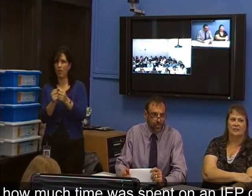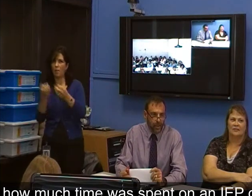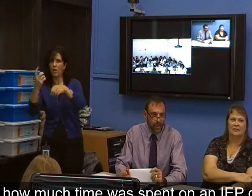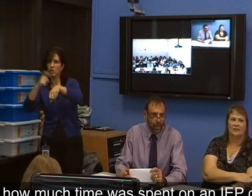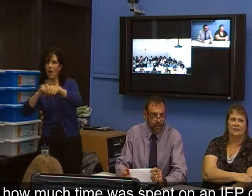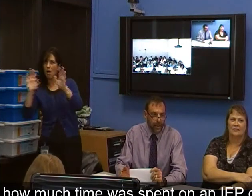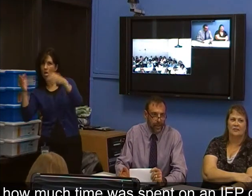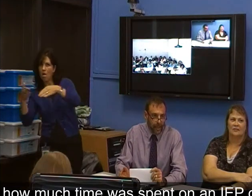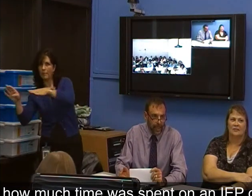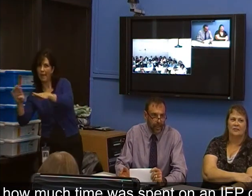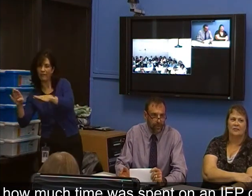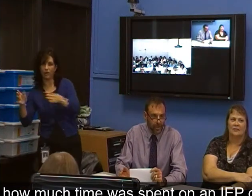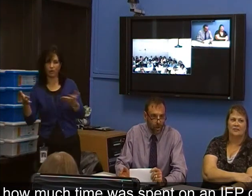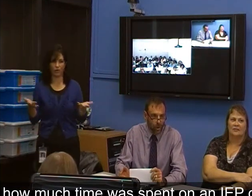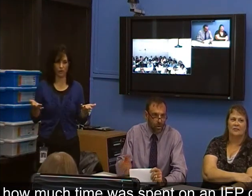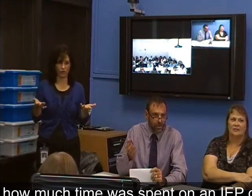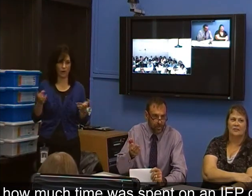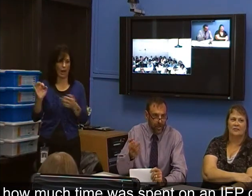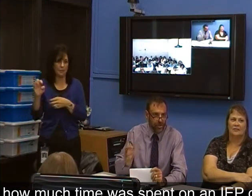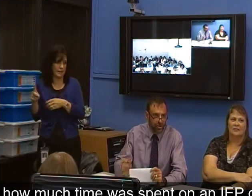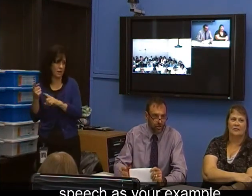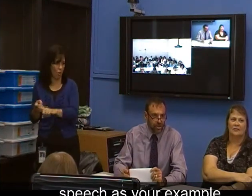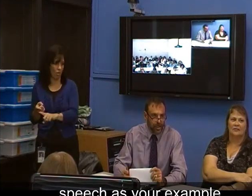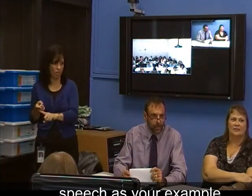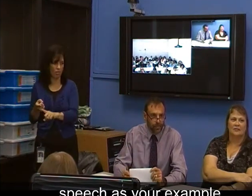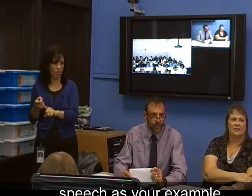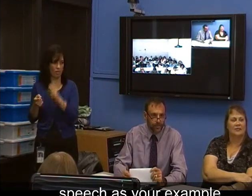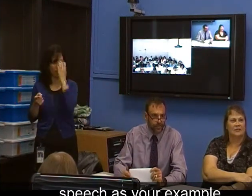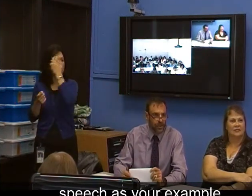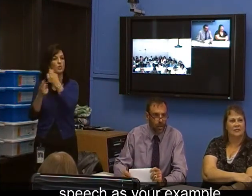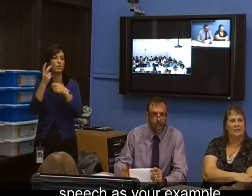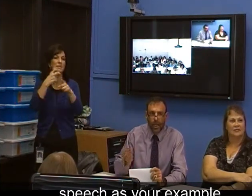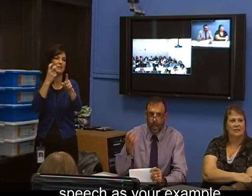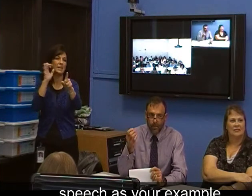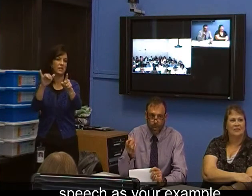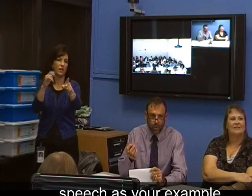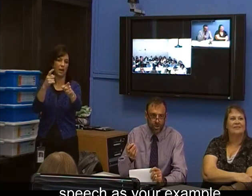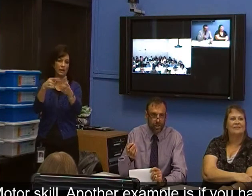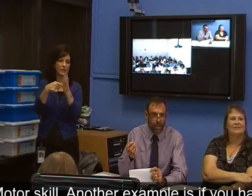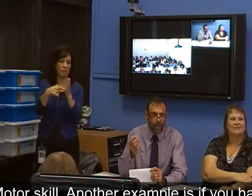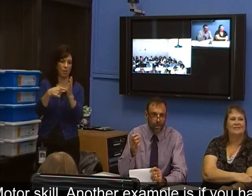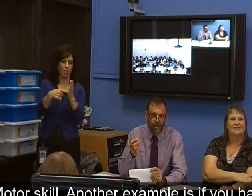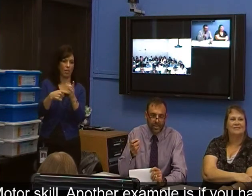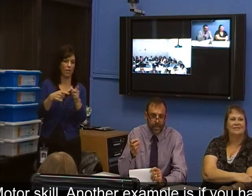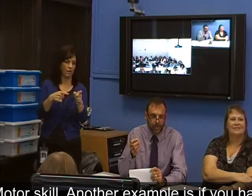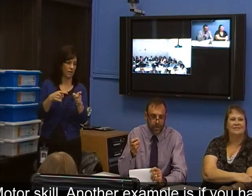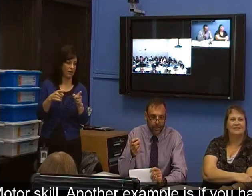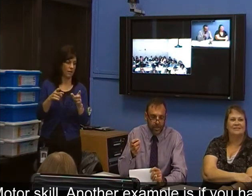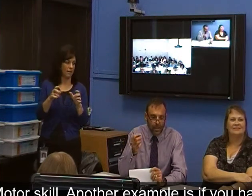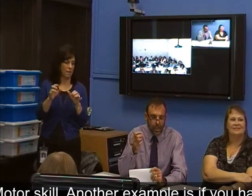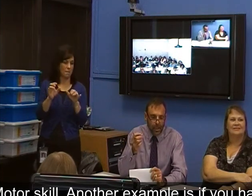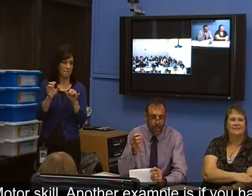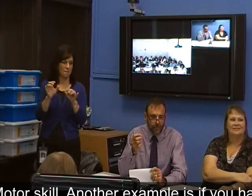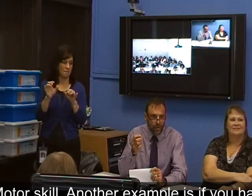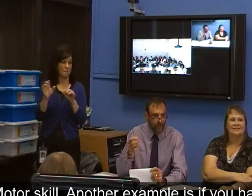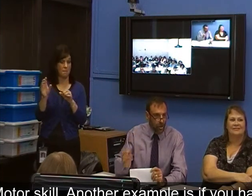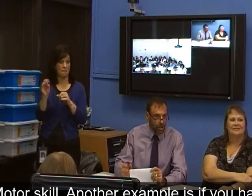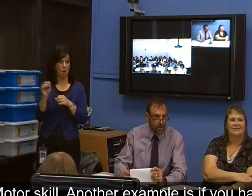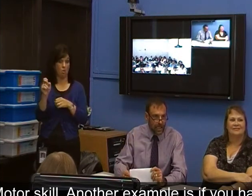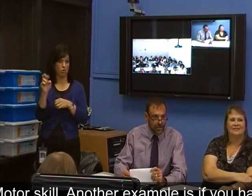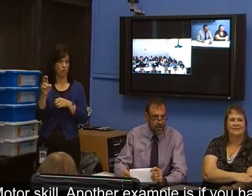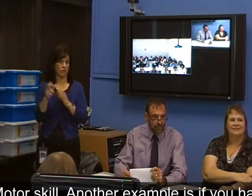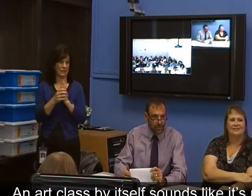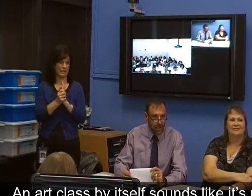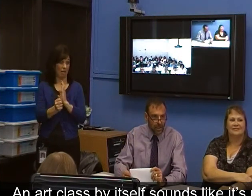time was spent on a IEP goal, speech as your example. Motor skill. A good example is if you have an